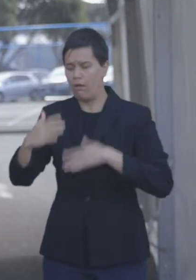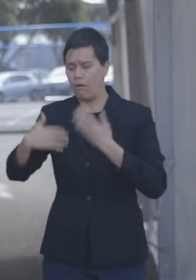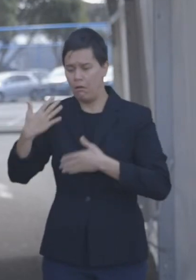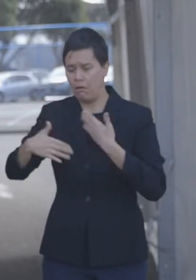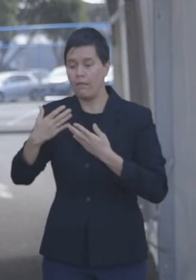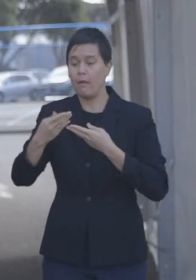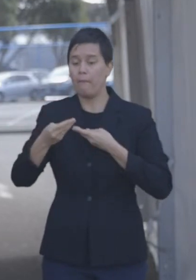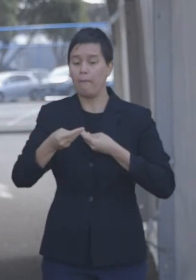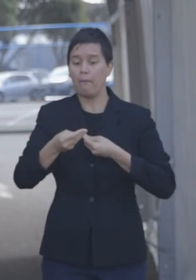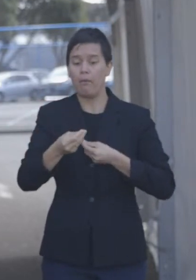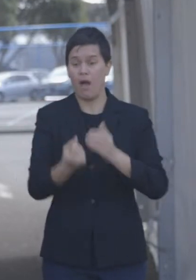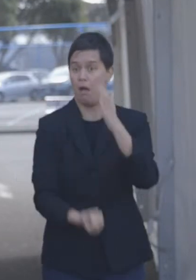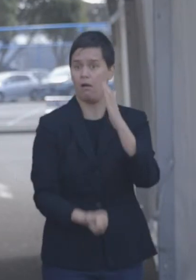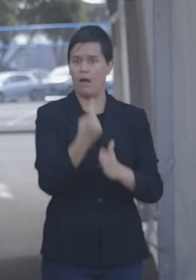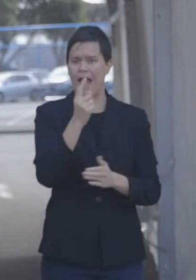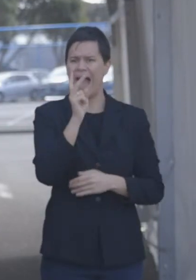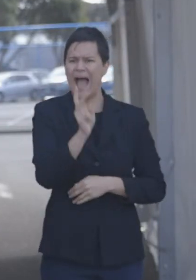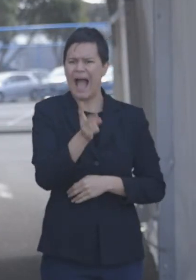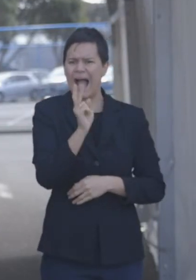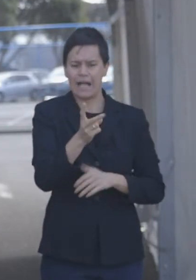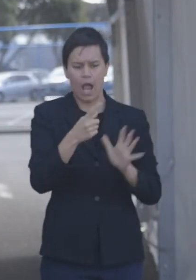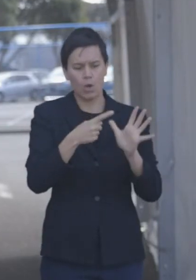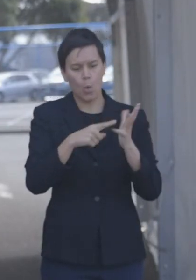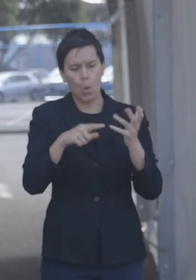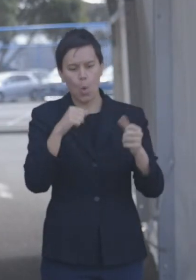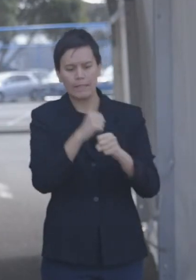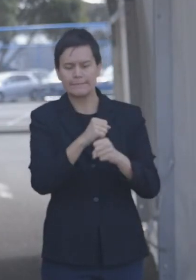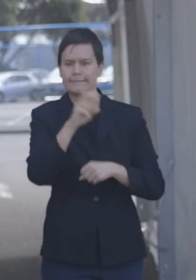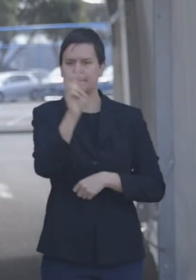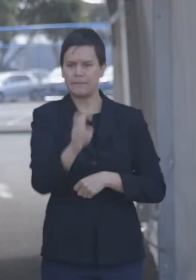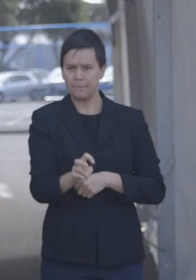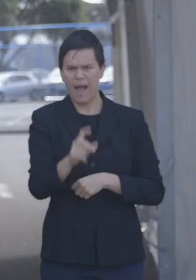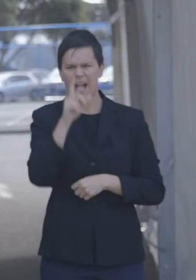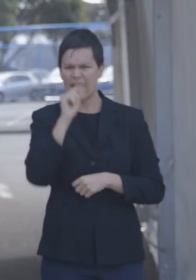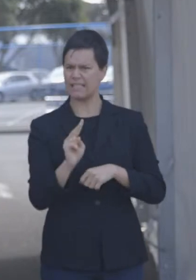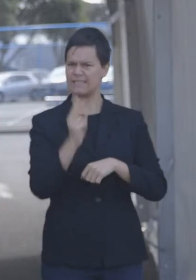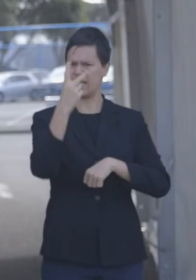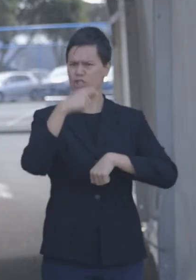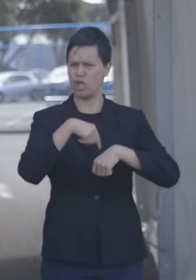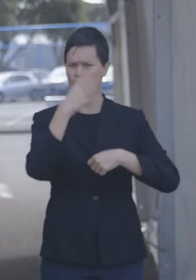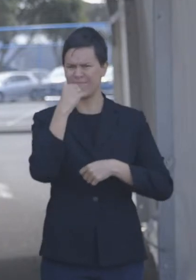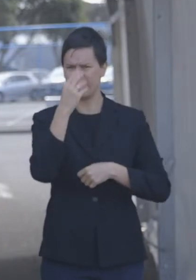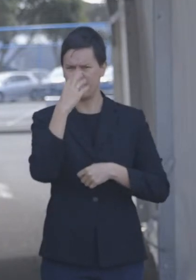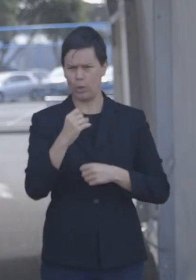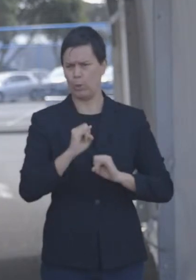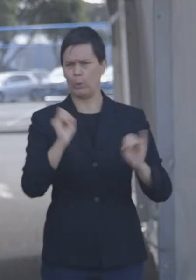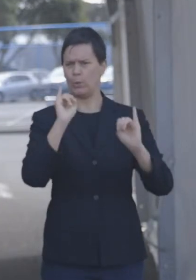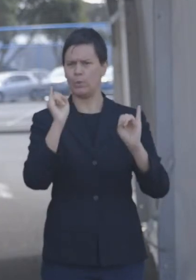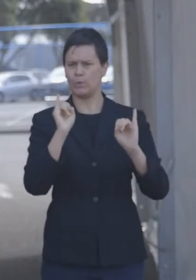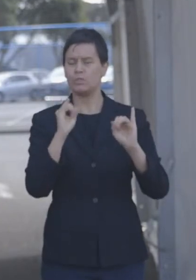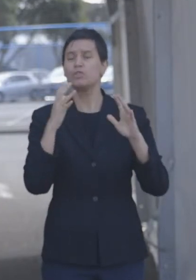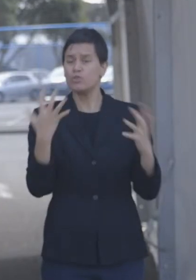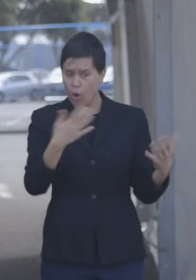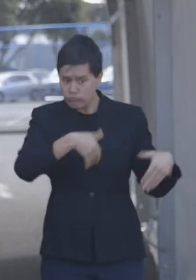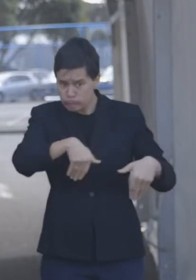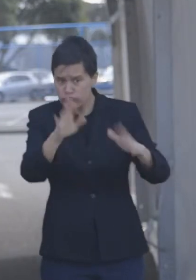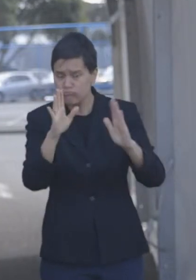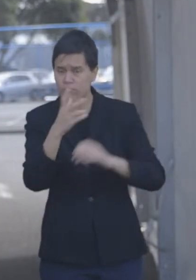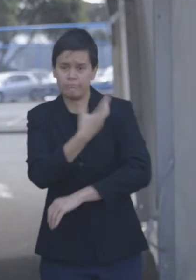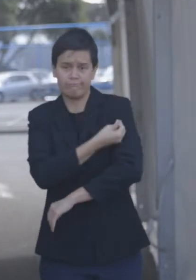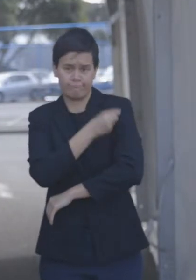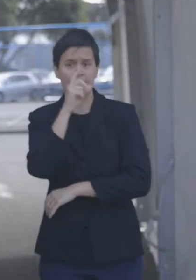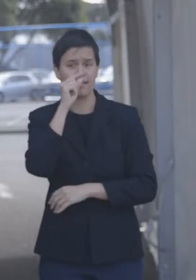from being vaccinated, and if people haven't had a flu vaccine, please do go ahead. And I guess just a final comment, we are already